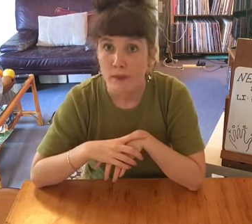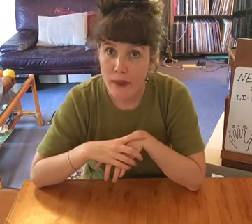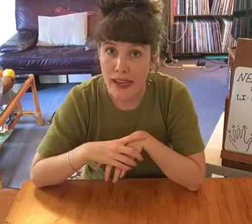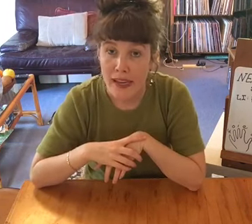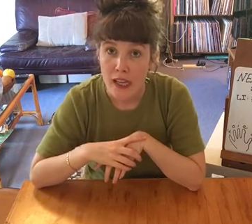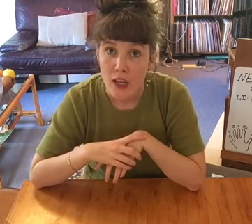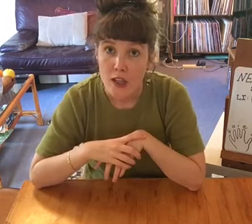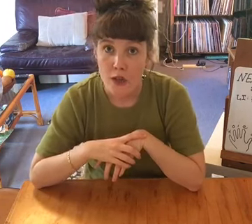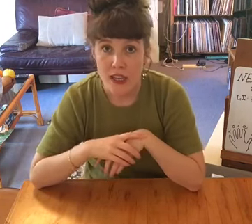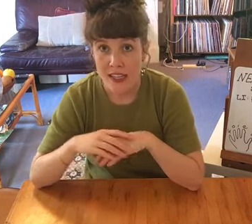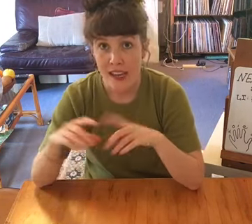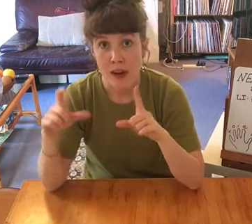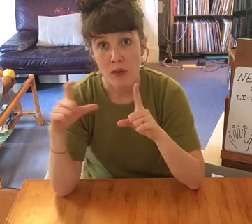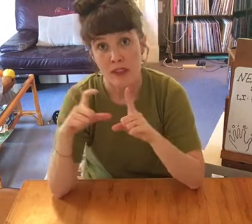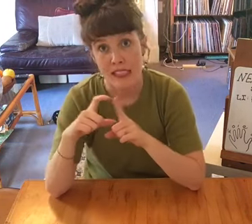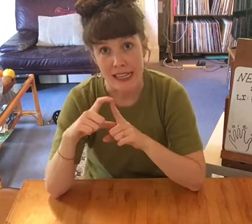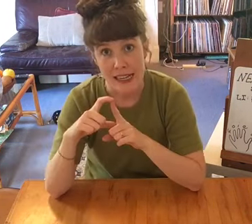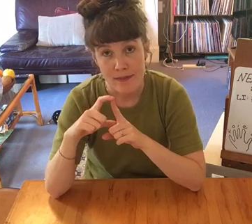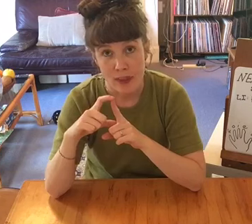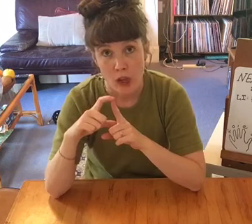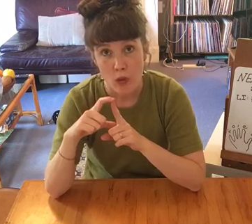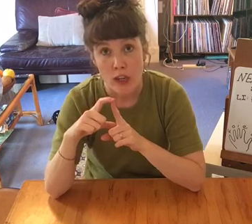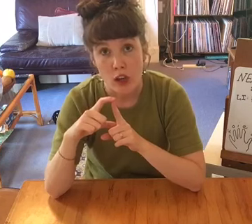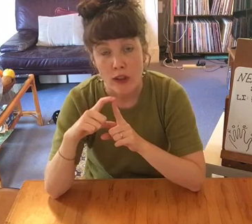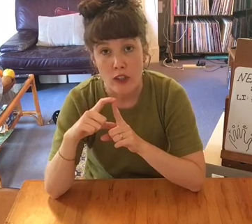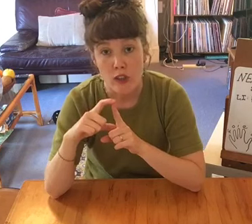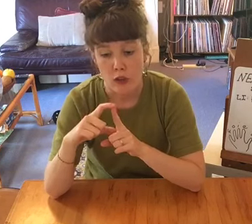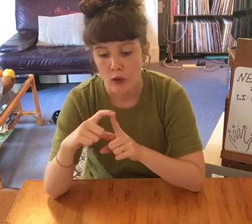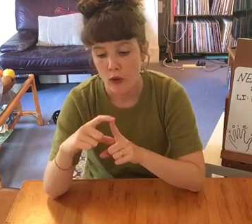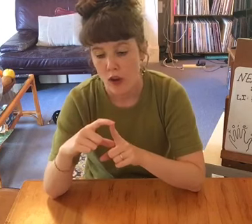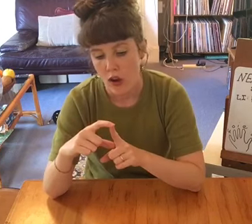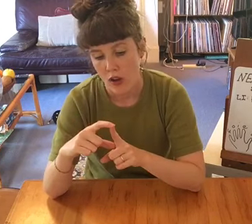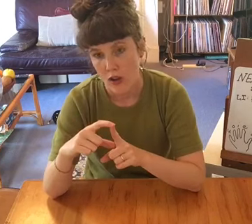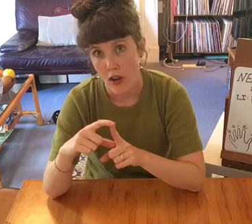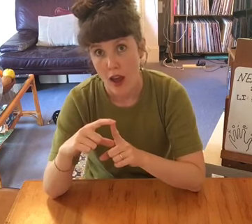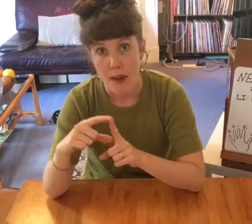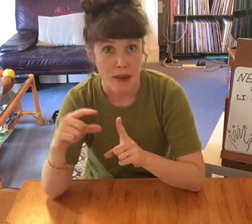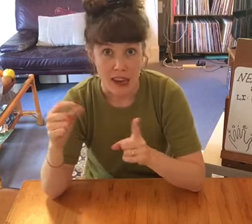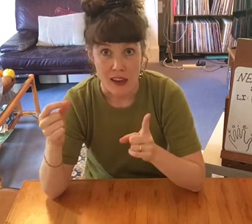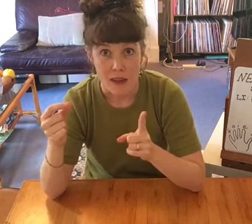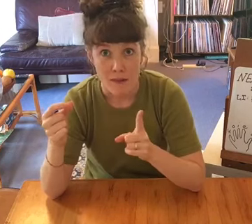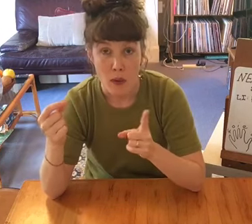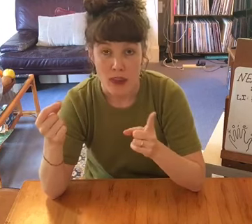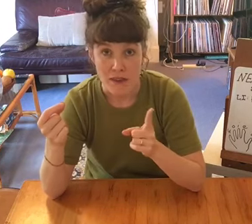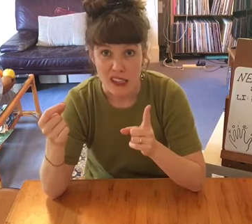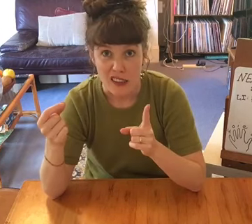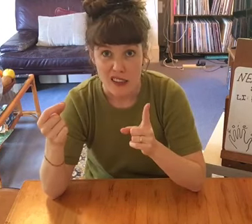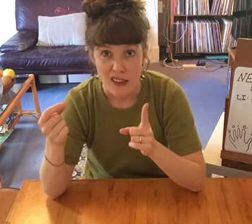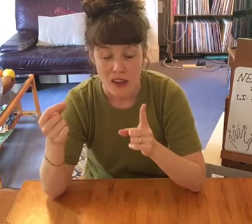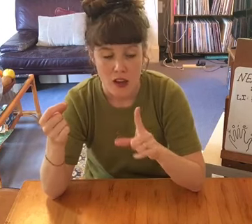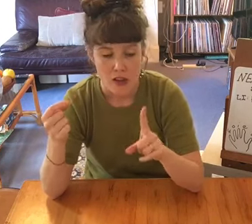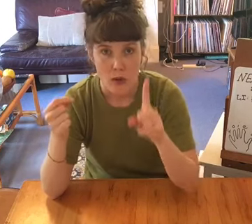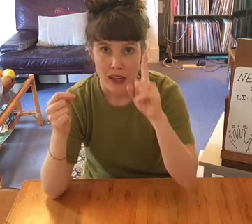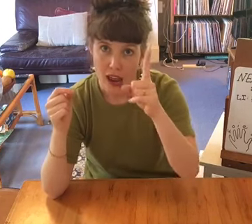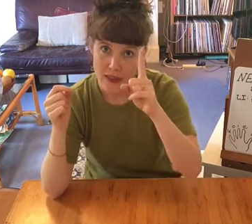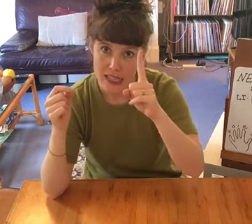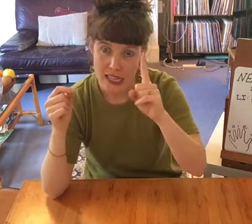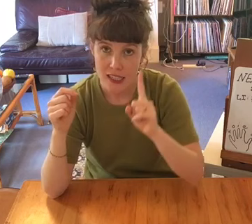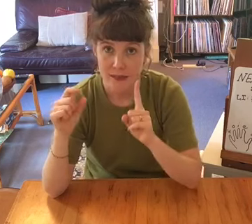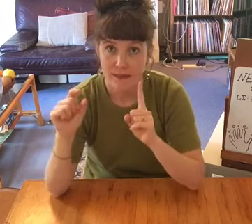L-M-N-O-P. So just like with D, we're going to do a P, but with our fingers. So we're going to have a stick,